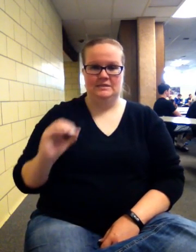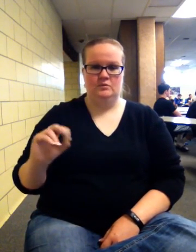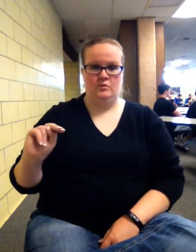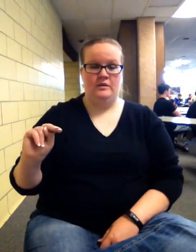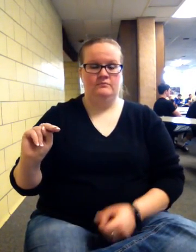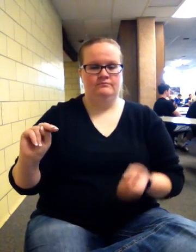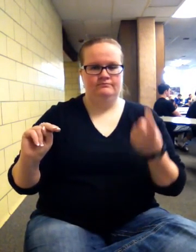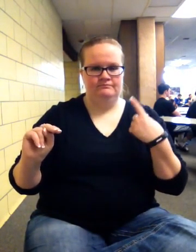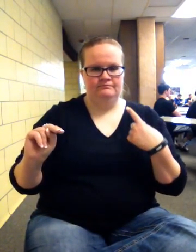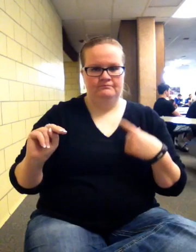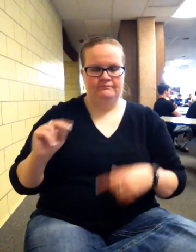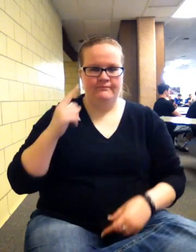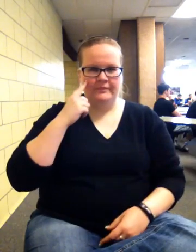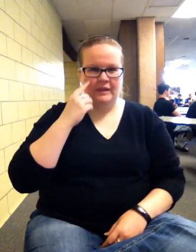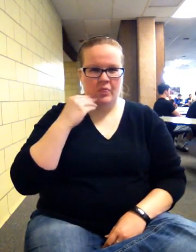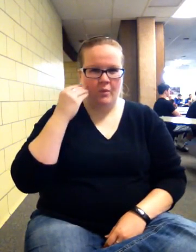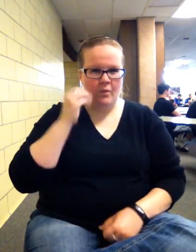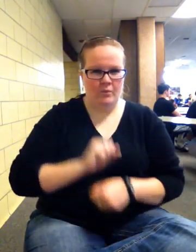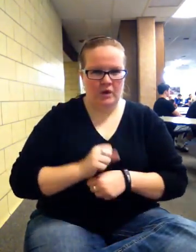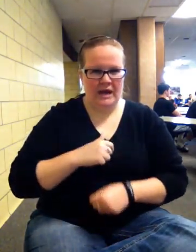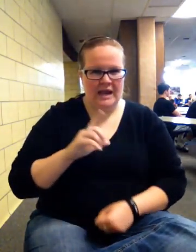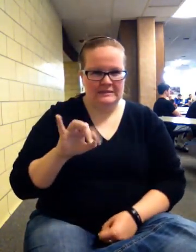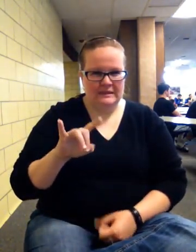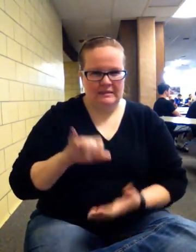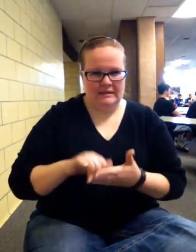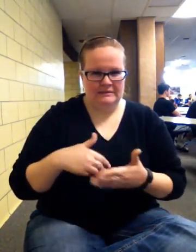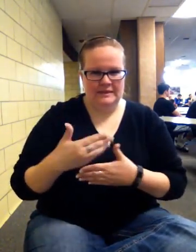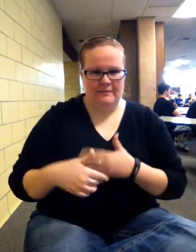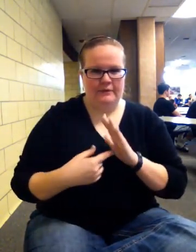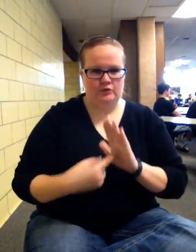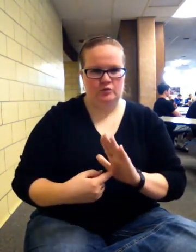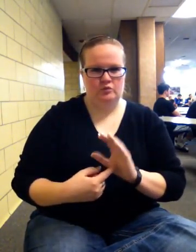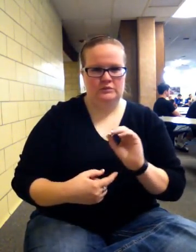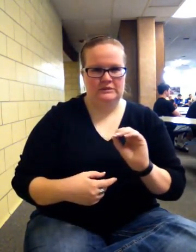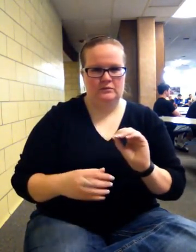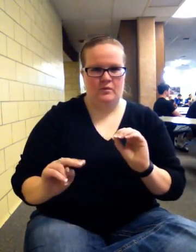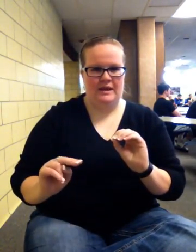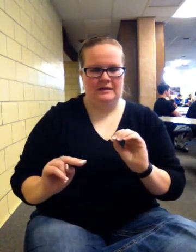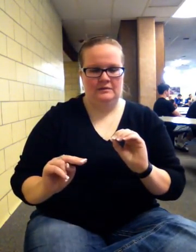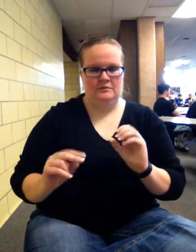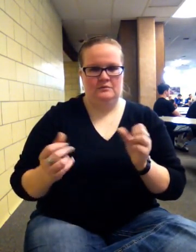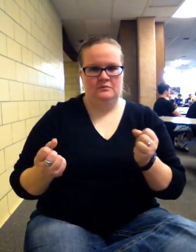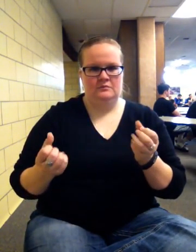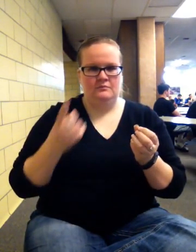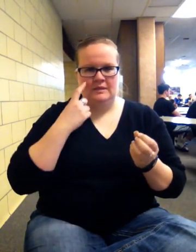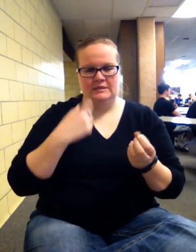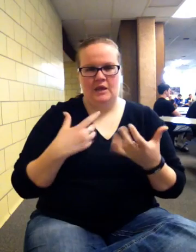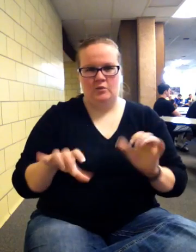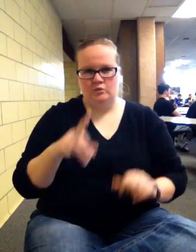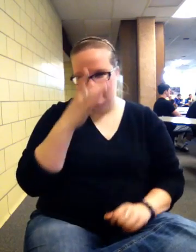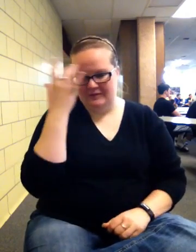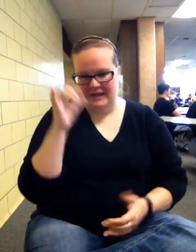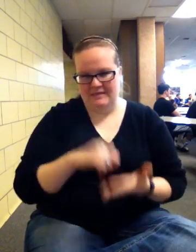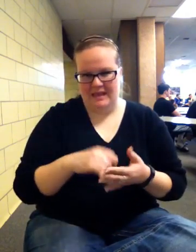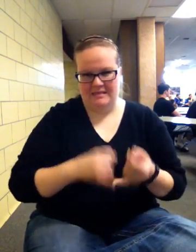And I think in the homework, I even did that step, where I showed you zero N, just because I don't want you guys to forget that last cash flow. But